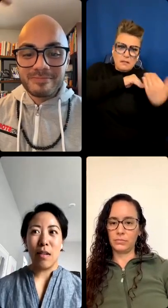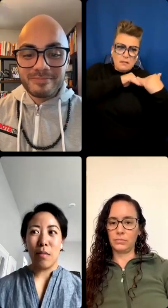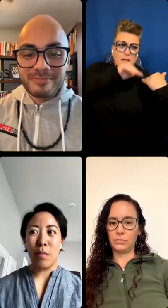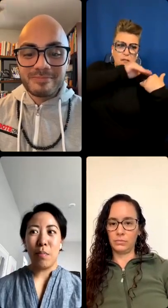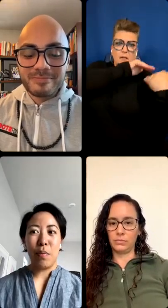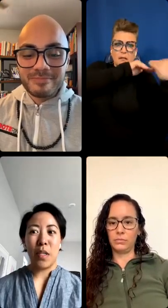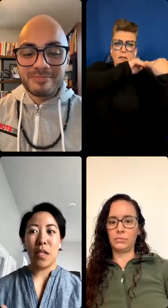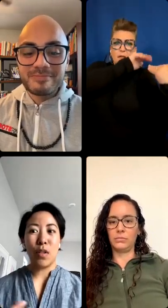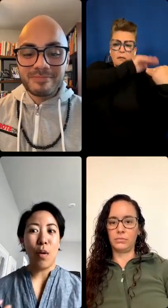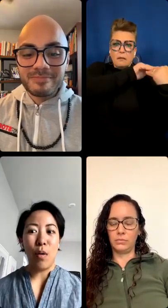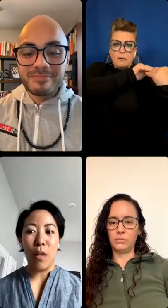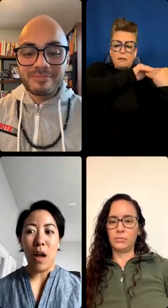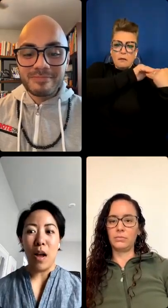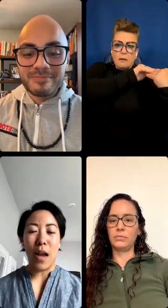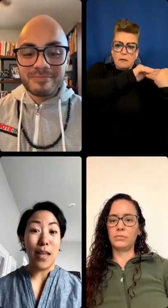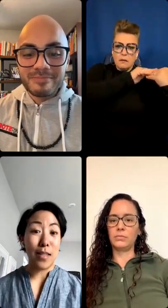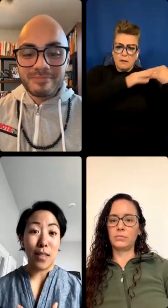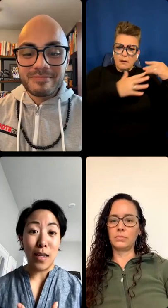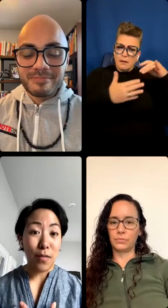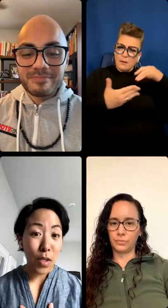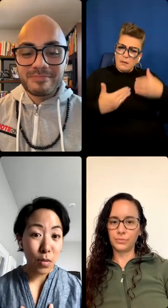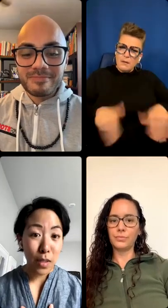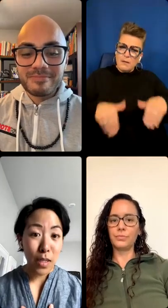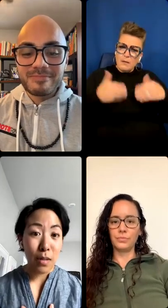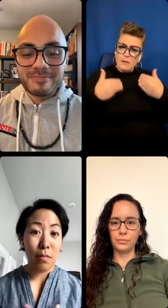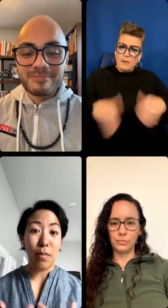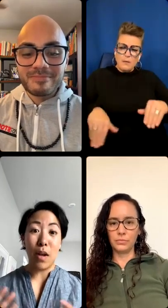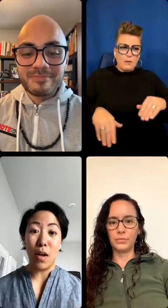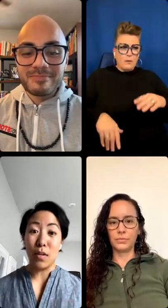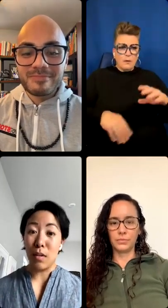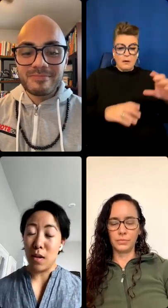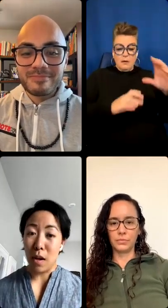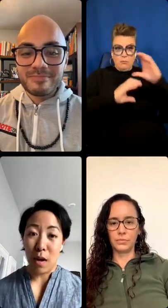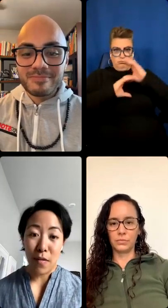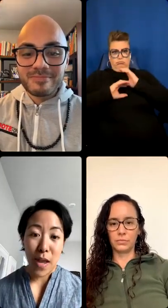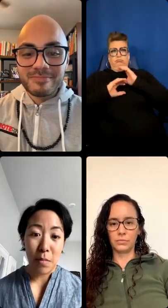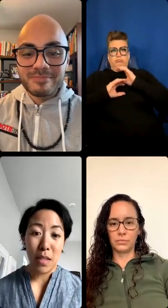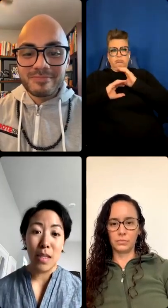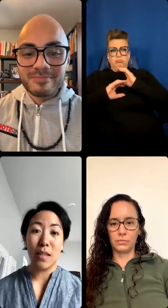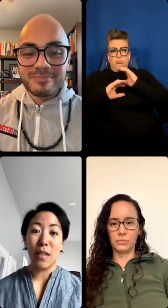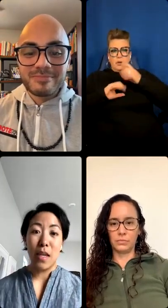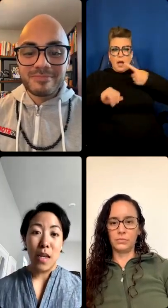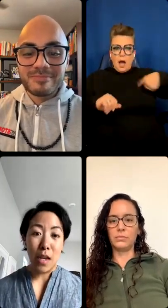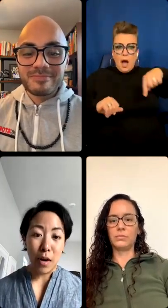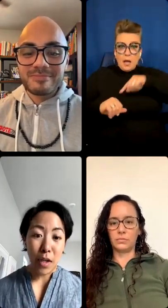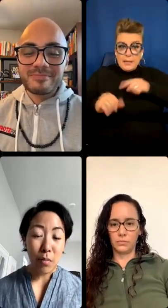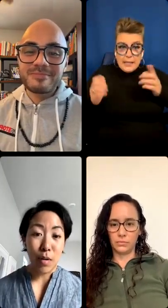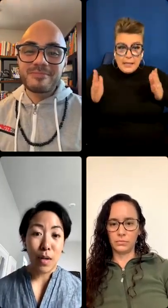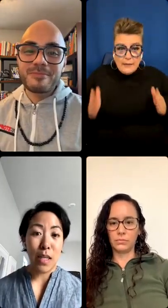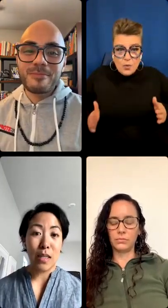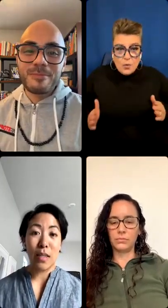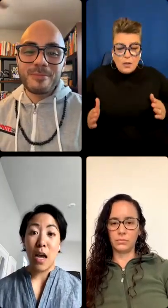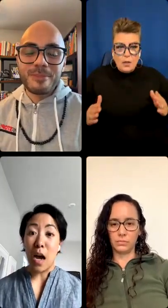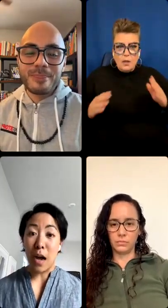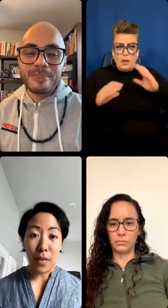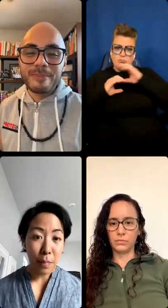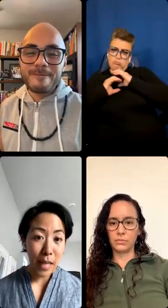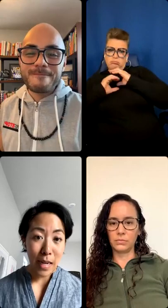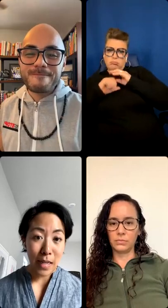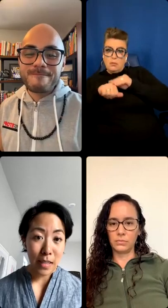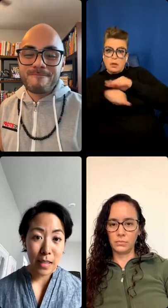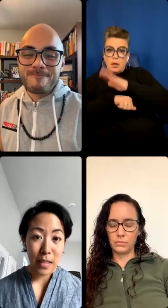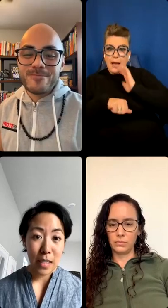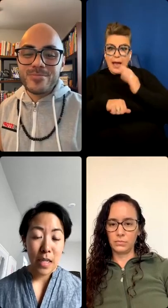that puts a toll on us individually, but also in our families, in our communities, on